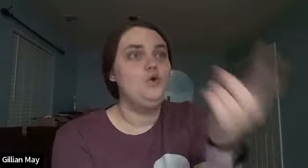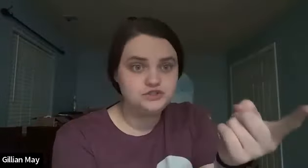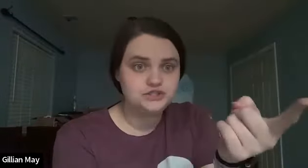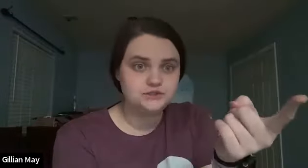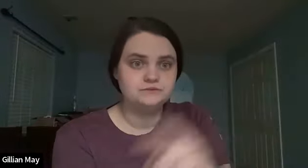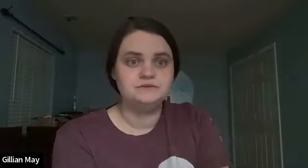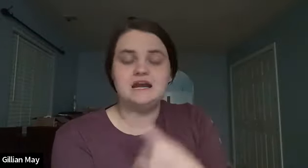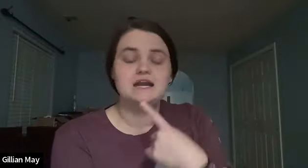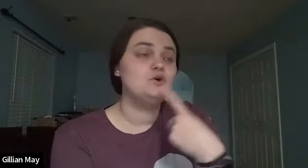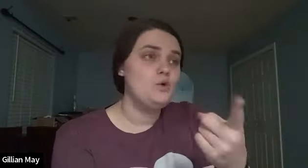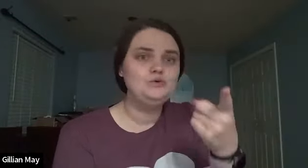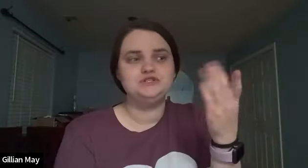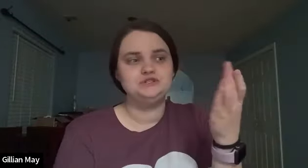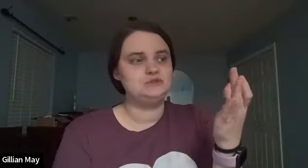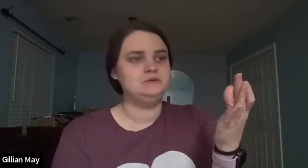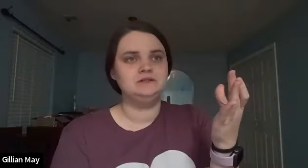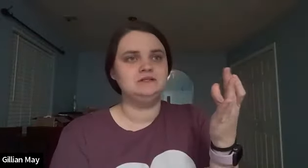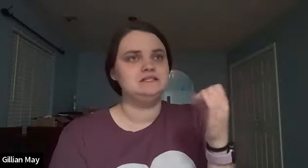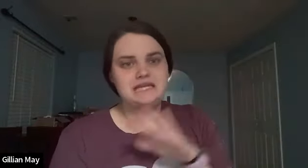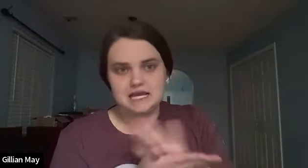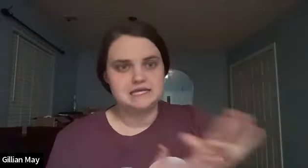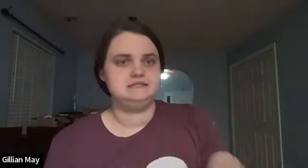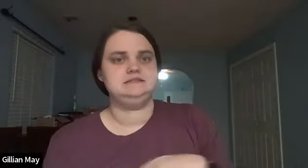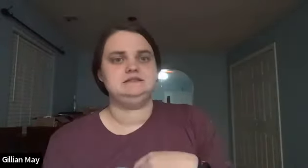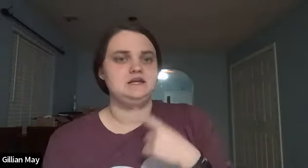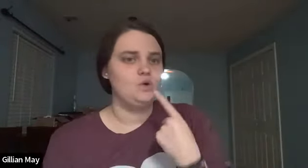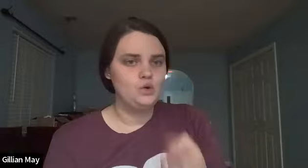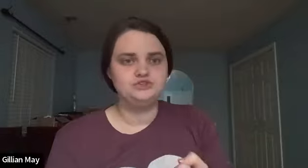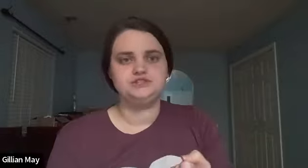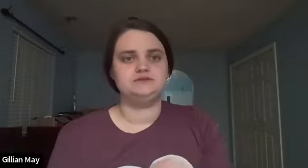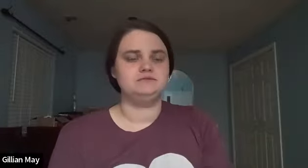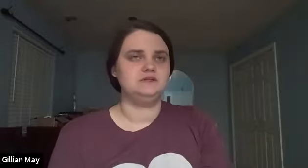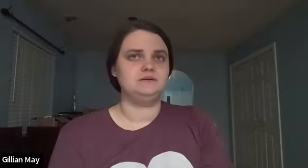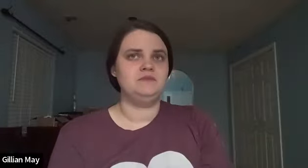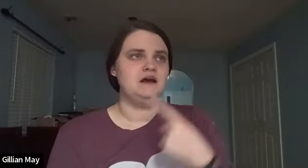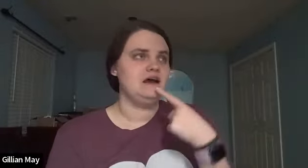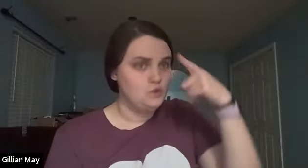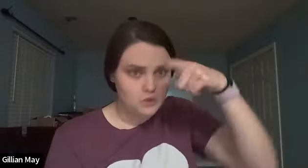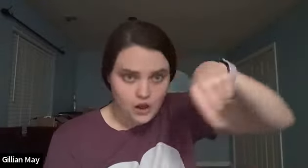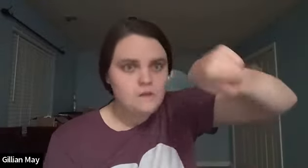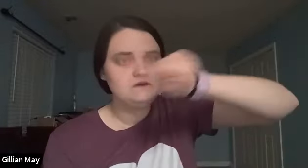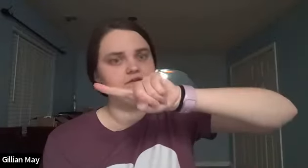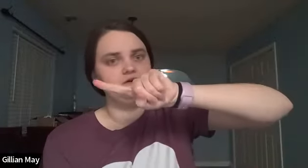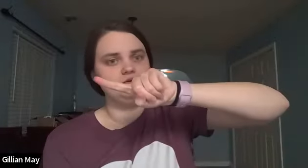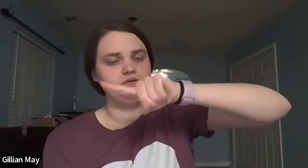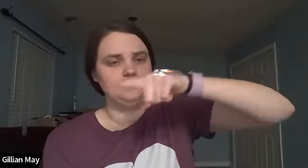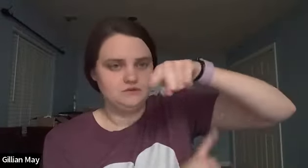told you to be nice. I told you, I told all of you. You do